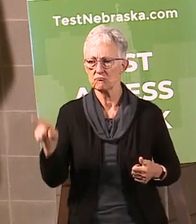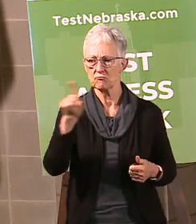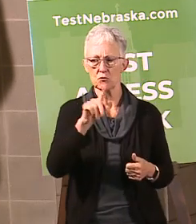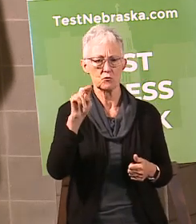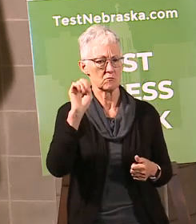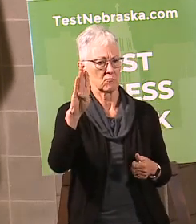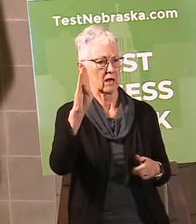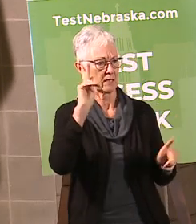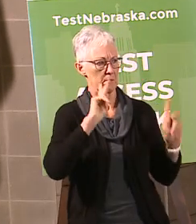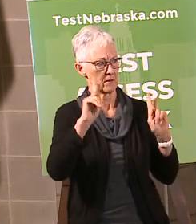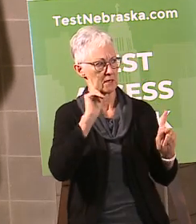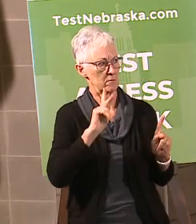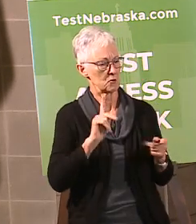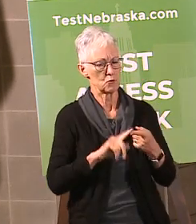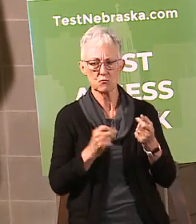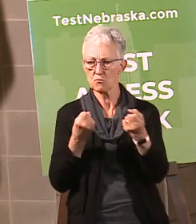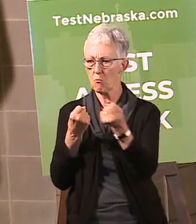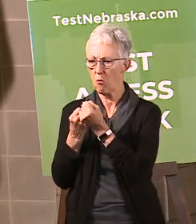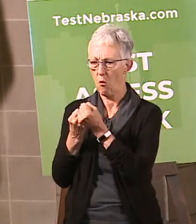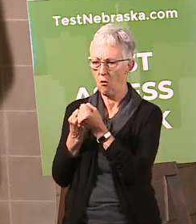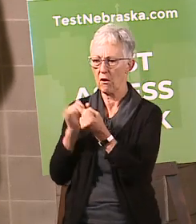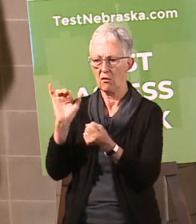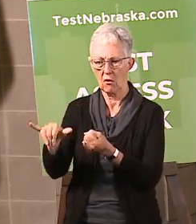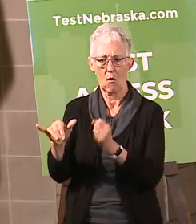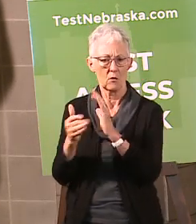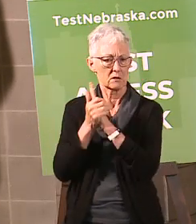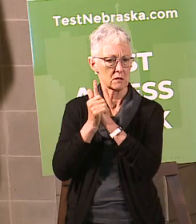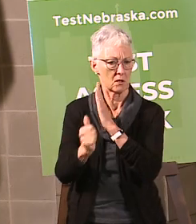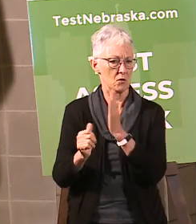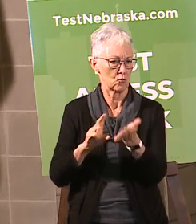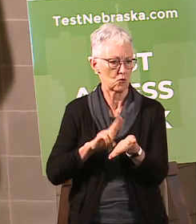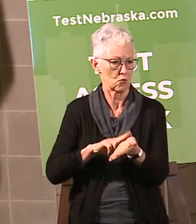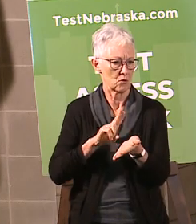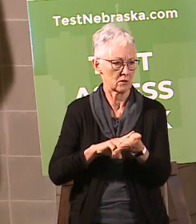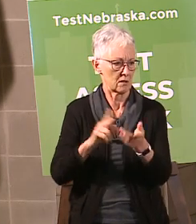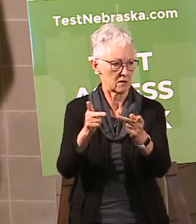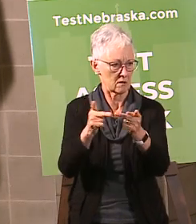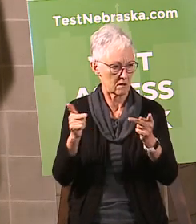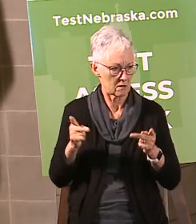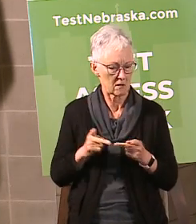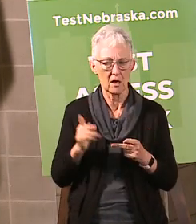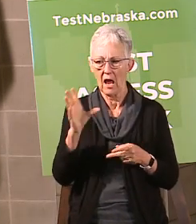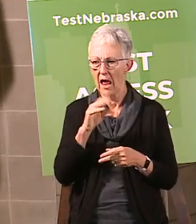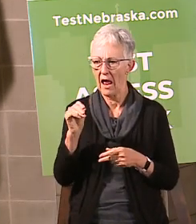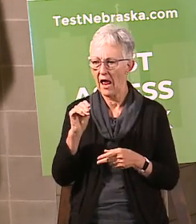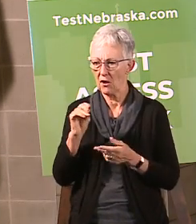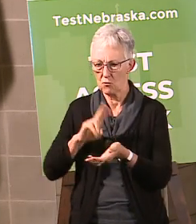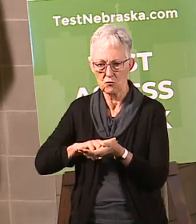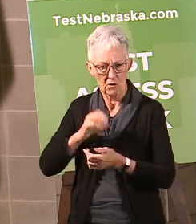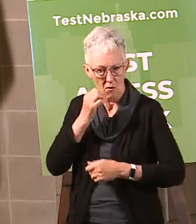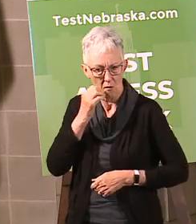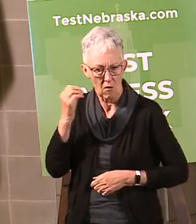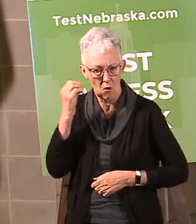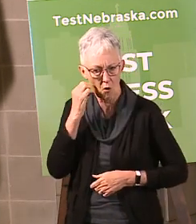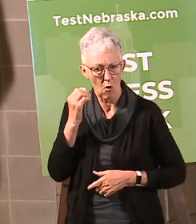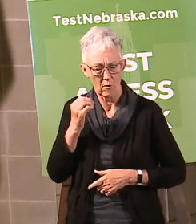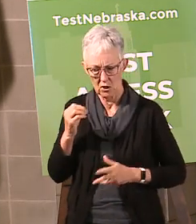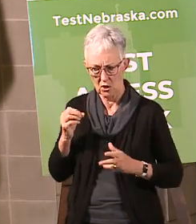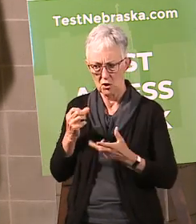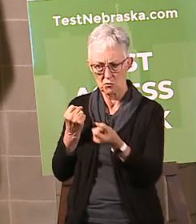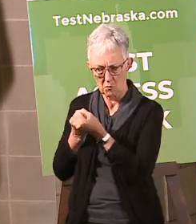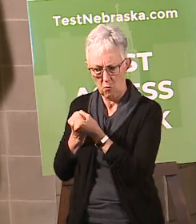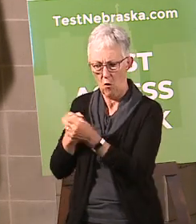rally around those skilled nursing facilities and those assisted living facilities in your area. rally around the care that's happening to those